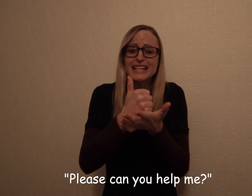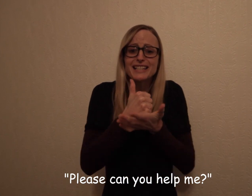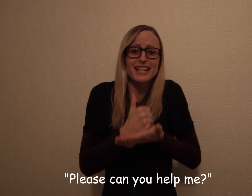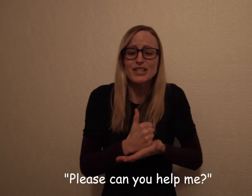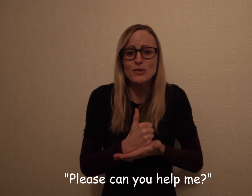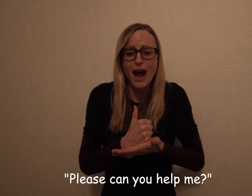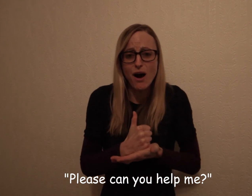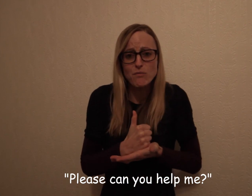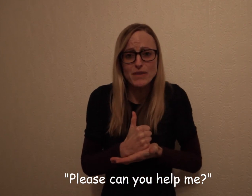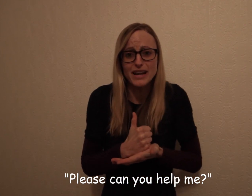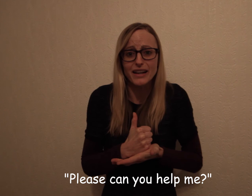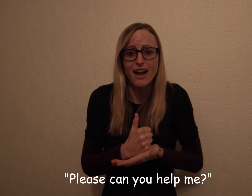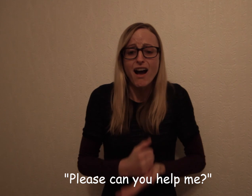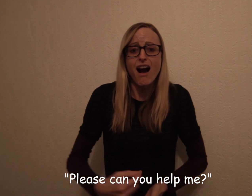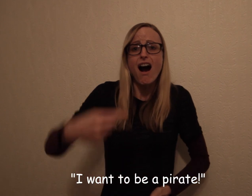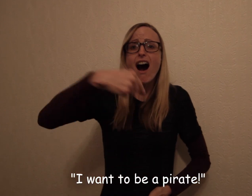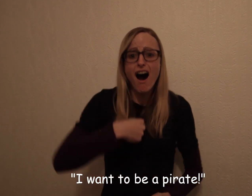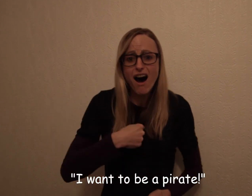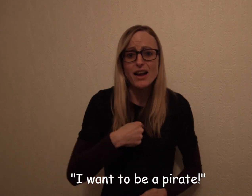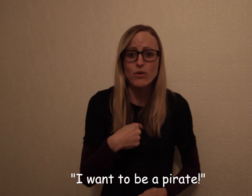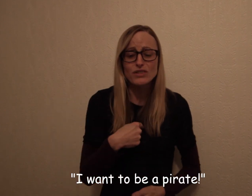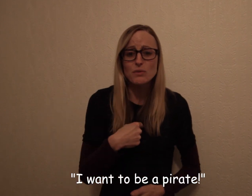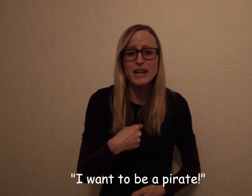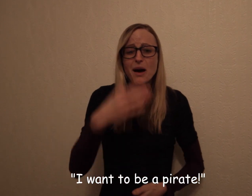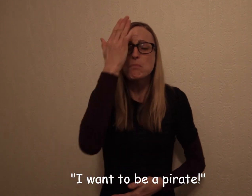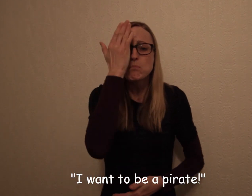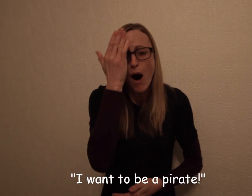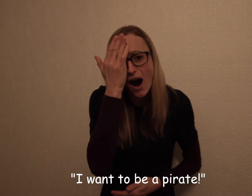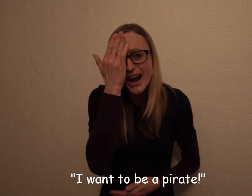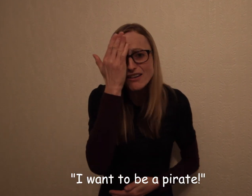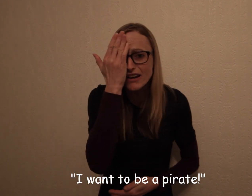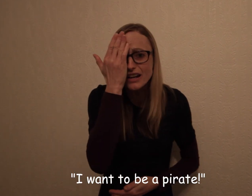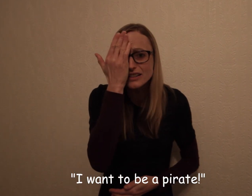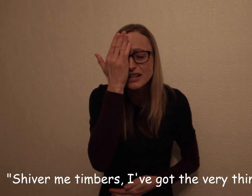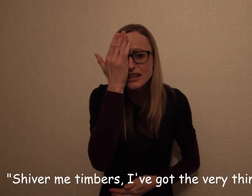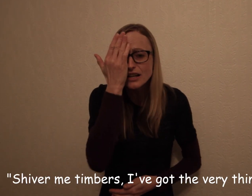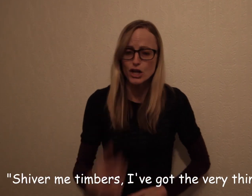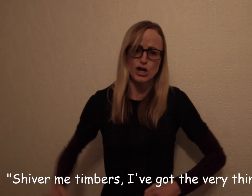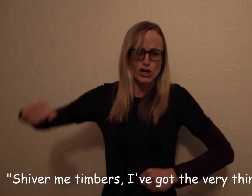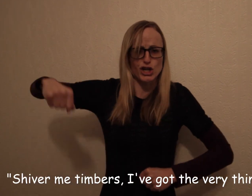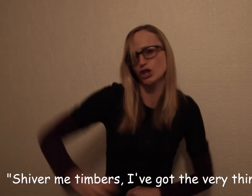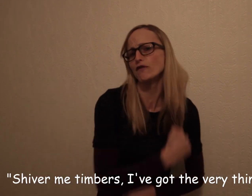"Please, can you help me? I want to be a pirate." "Shiver